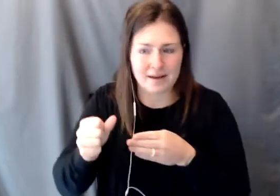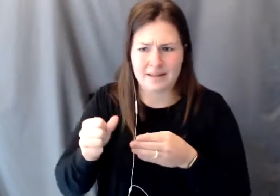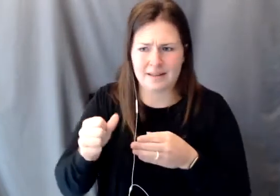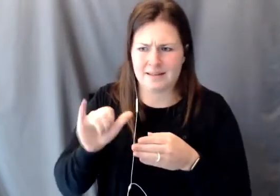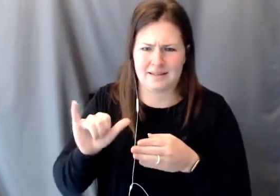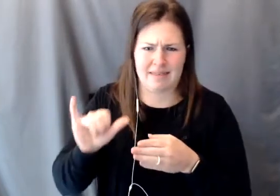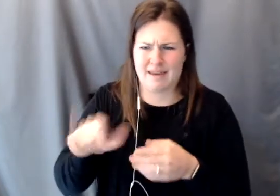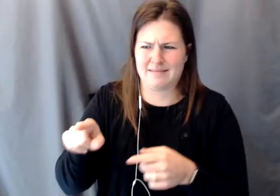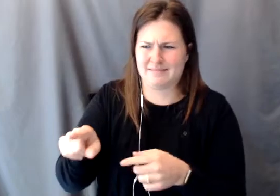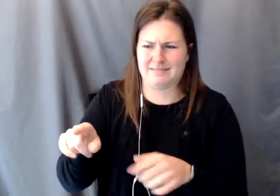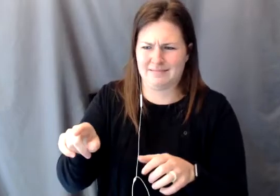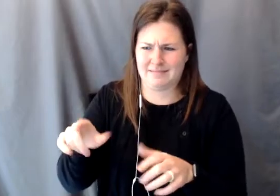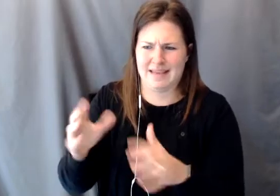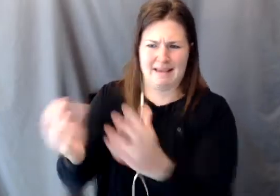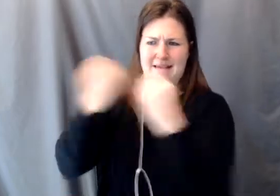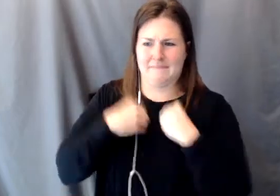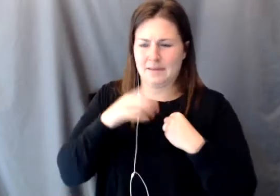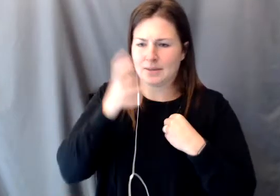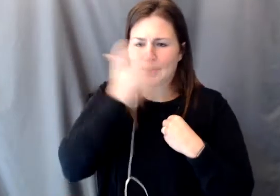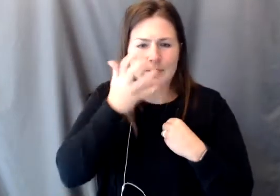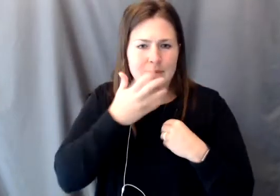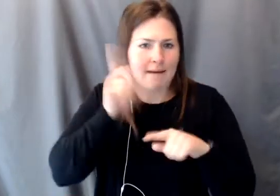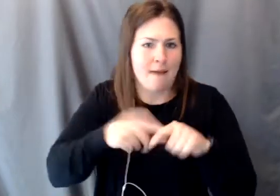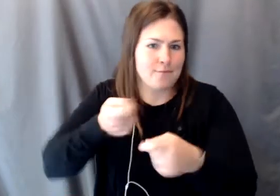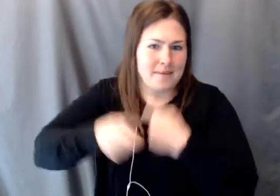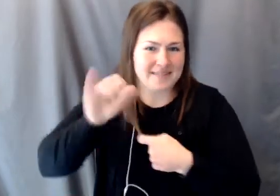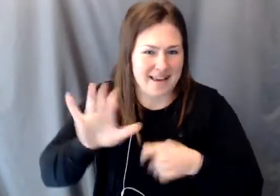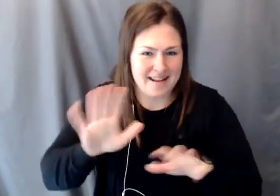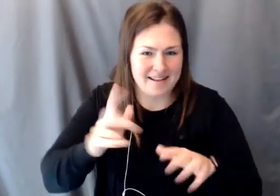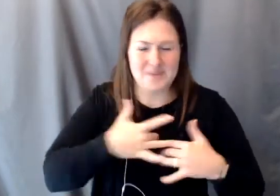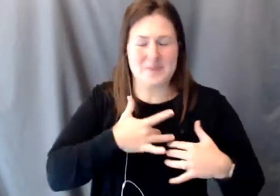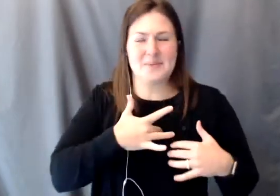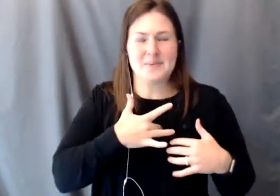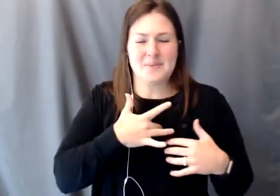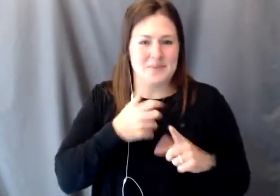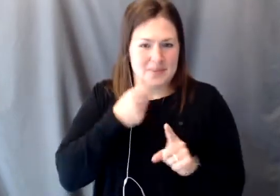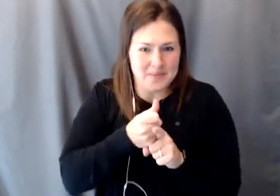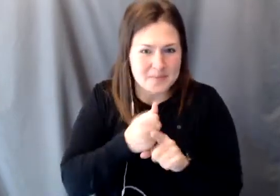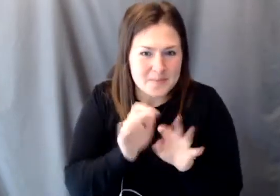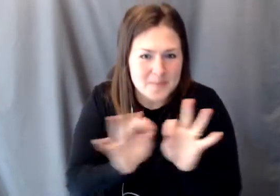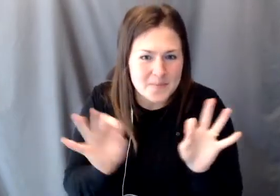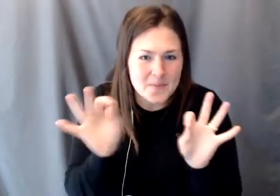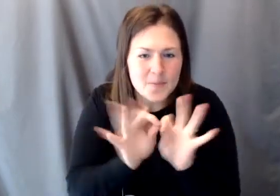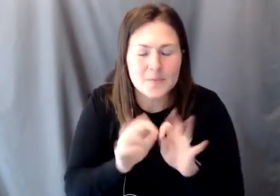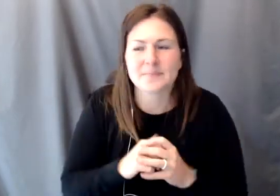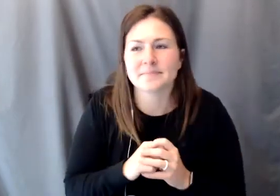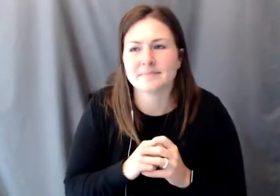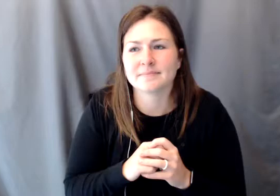I could never replace it, ever. I didn't believe very highly of